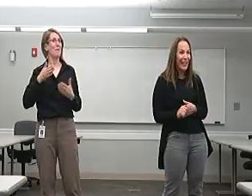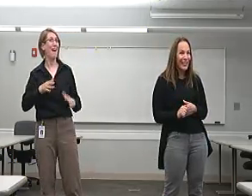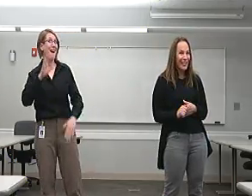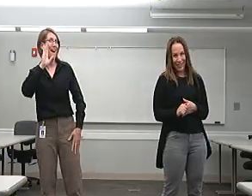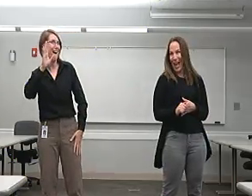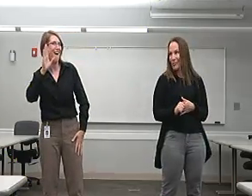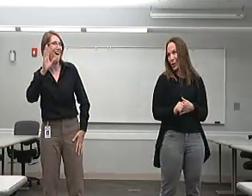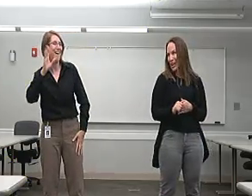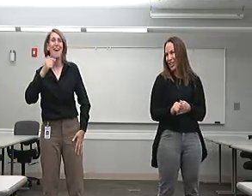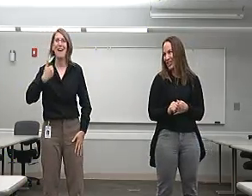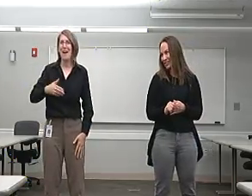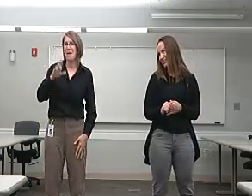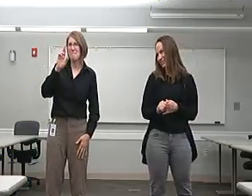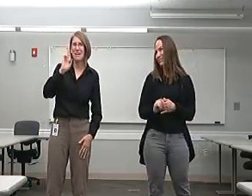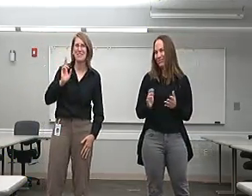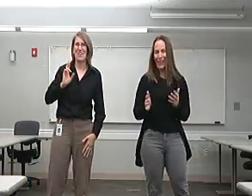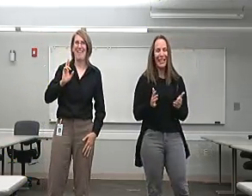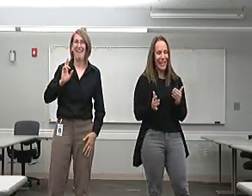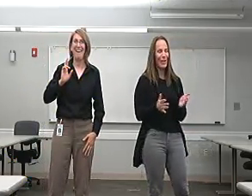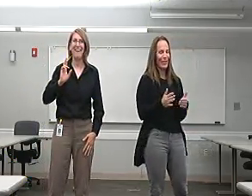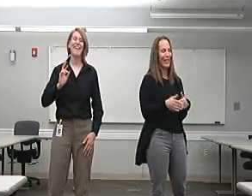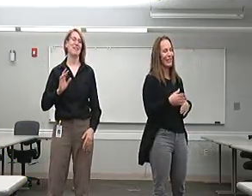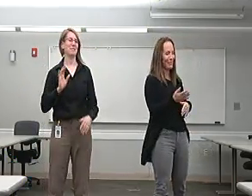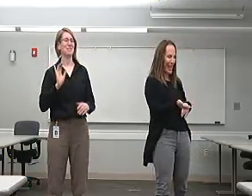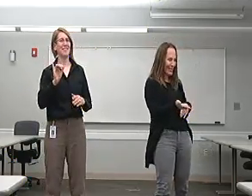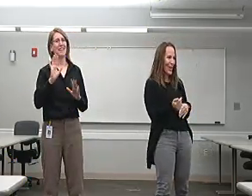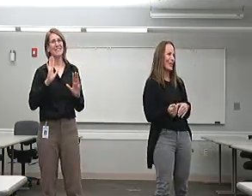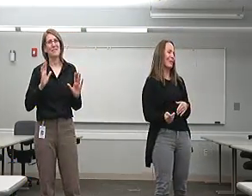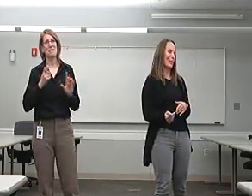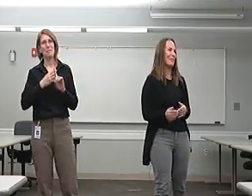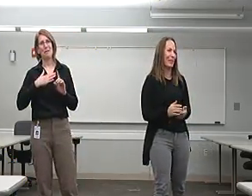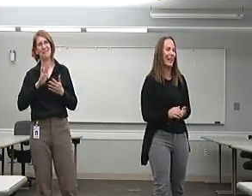Rachel. That's how you know it's really me.